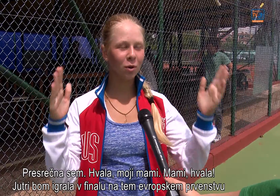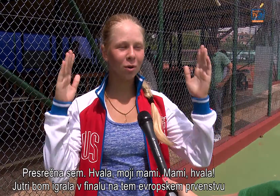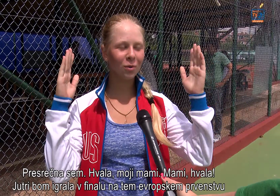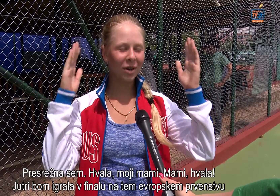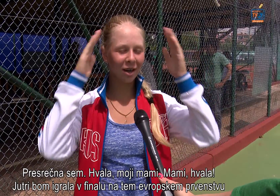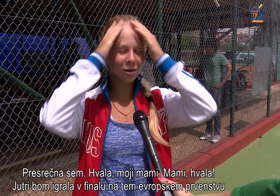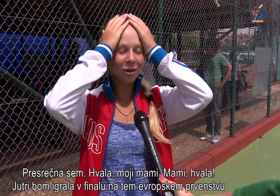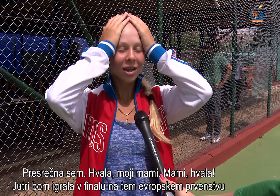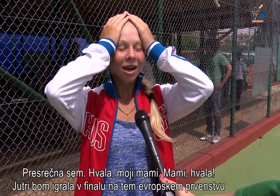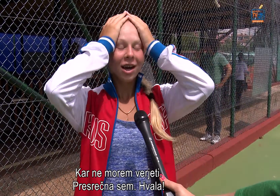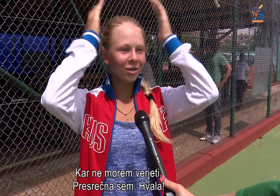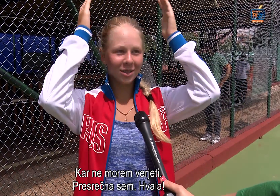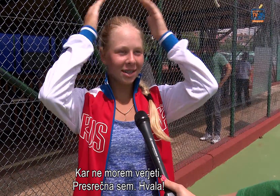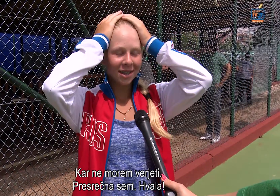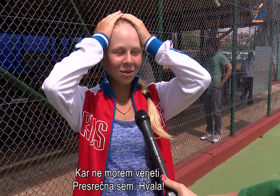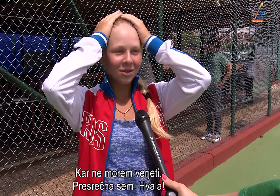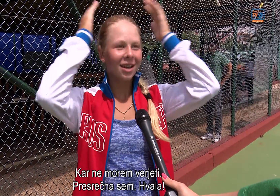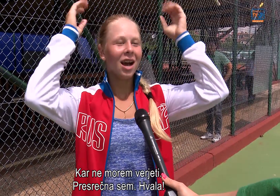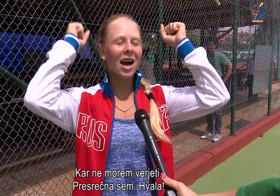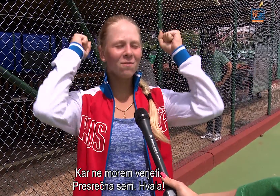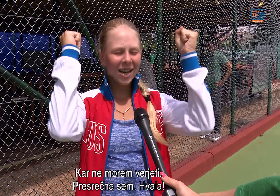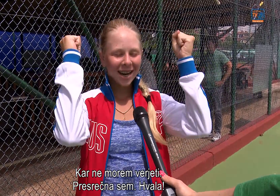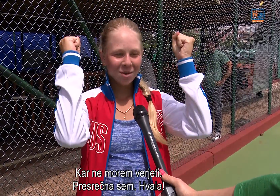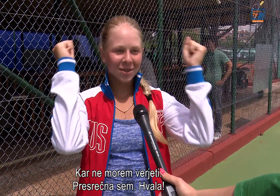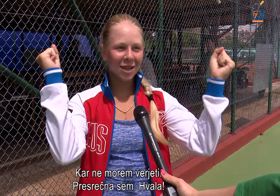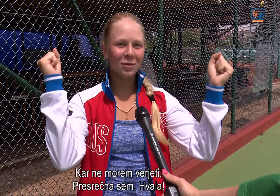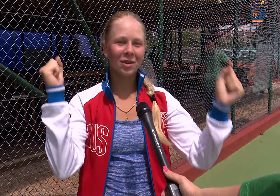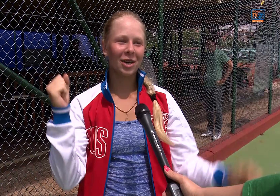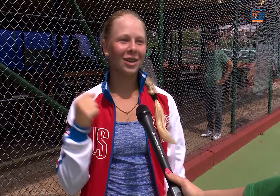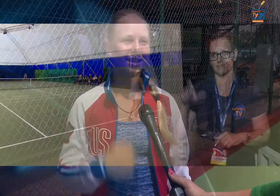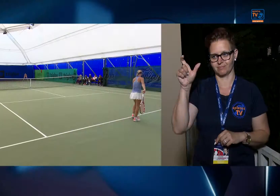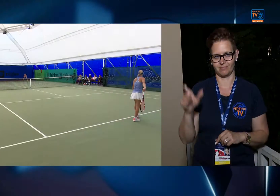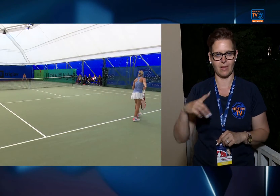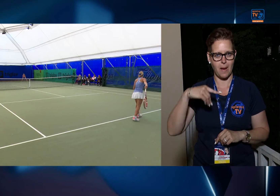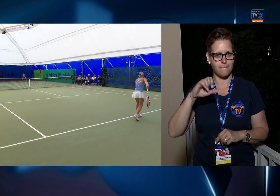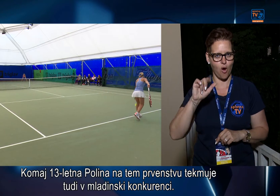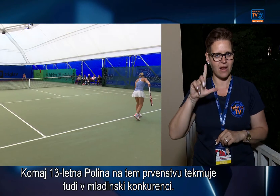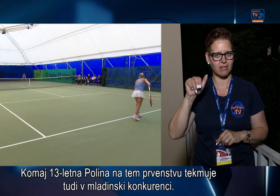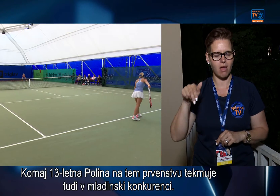Europe. Oh my God, I don't understand. I'm very happy. Thank you very much.